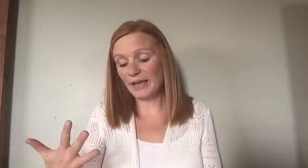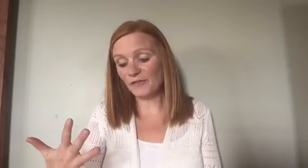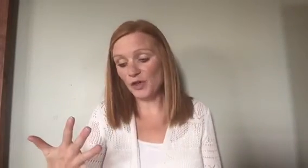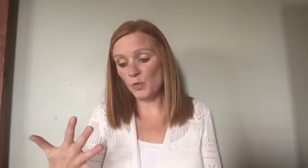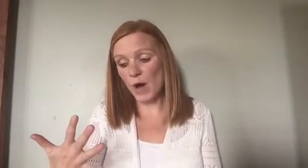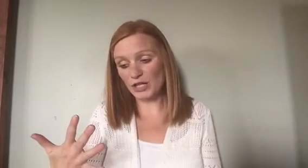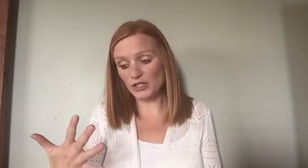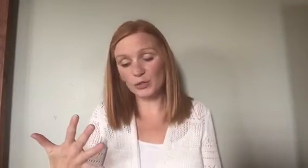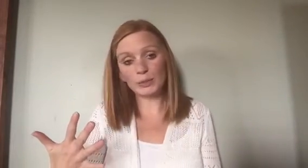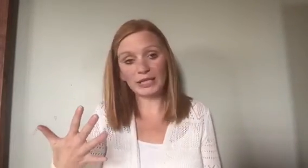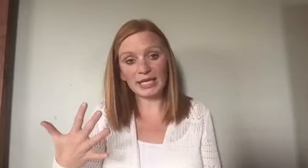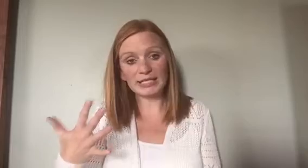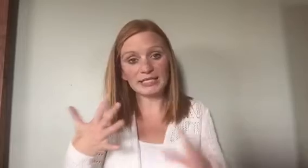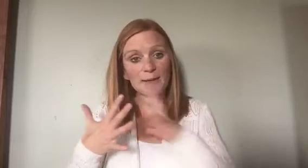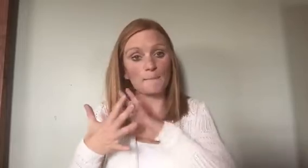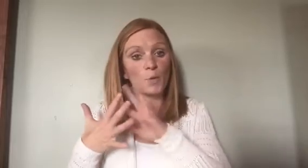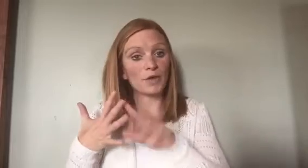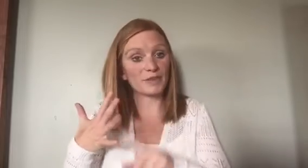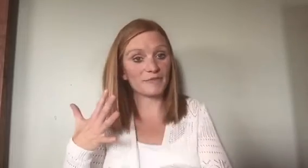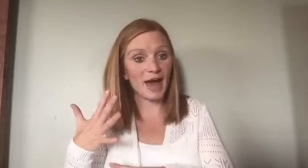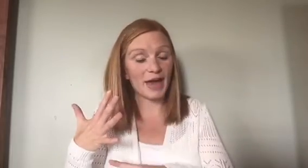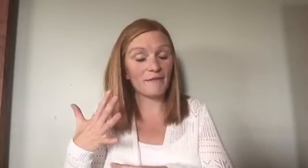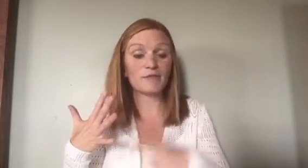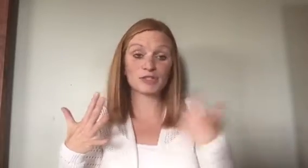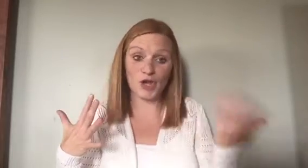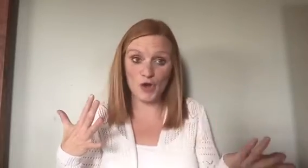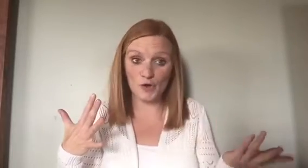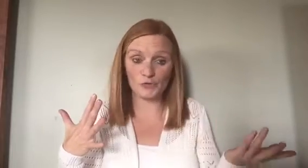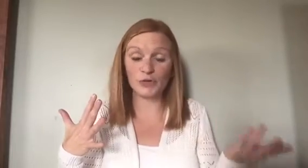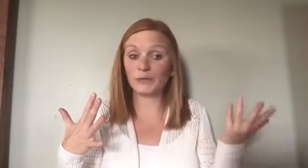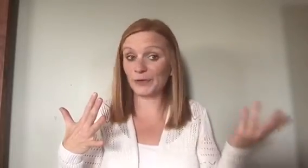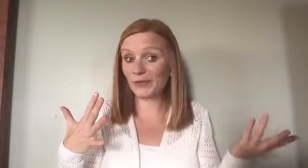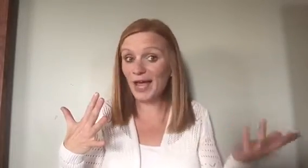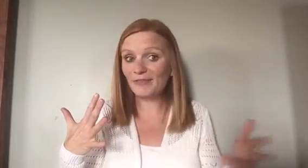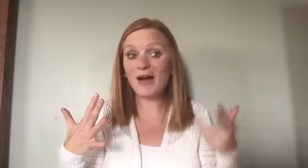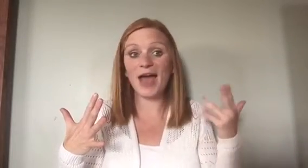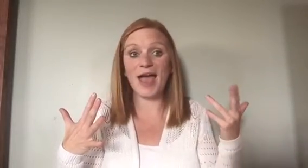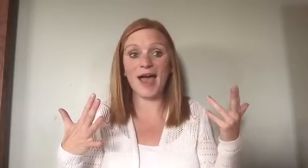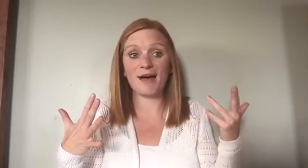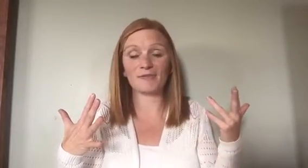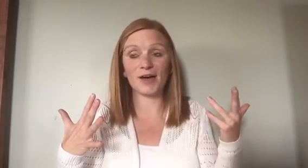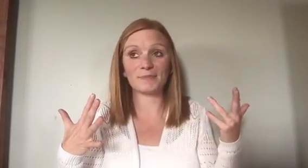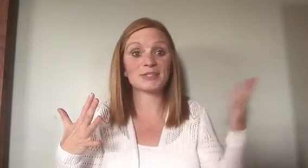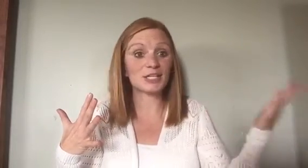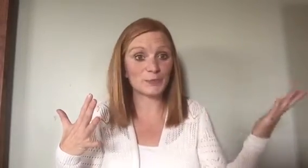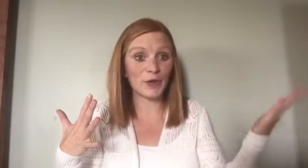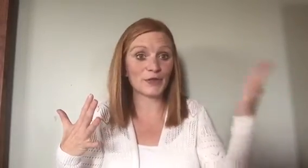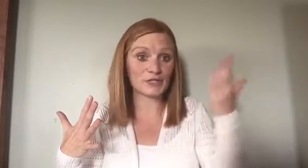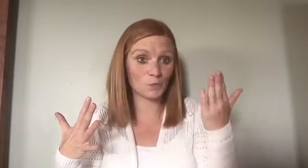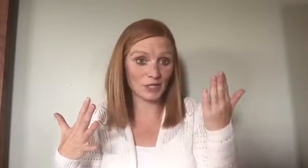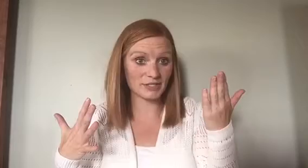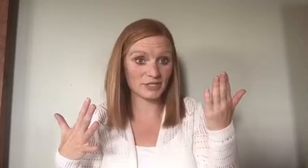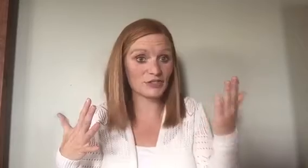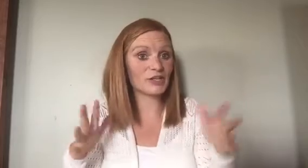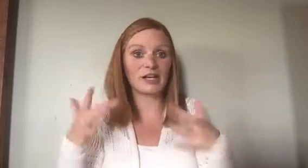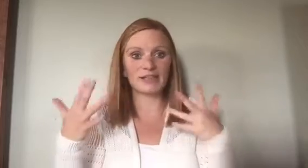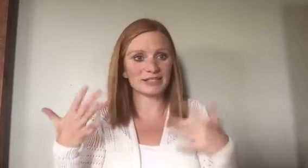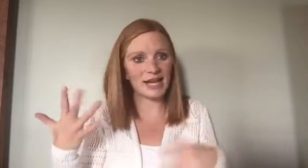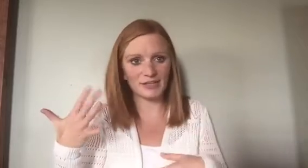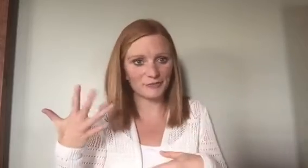If you want to list more than 5, so in real life I have 6 brothers and 1 sister, there's not enough